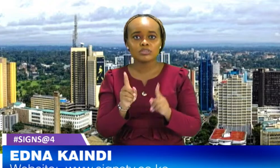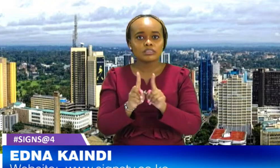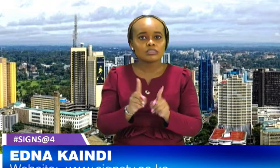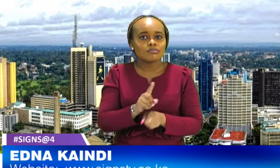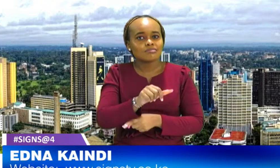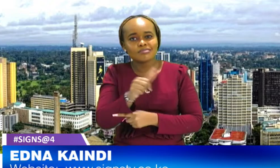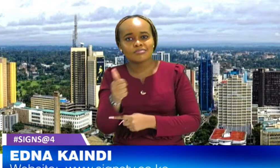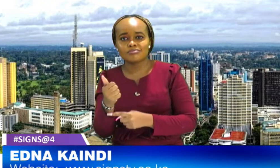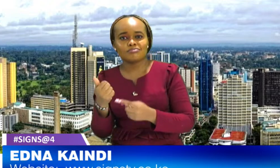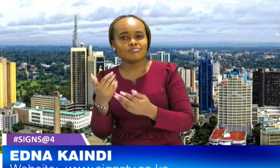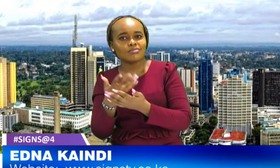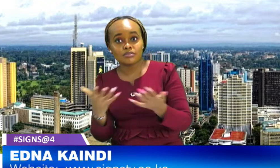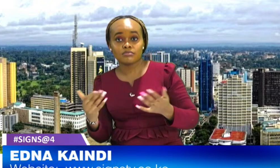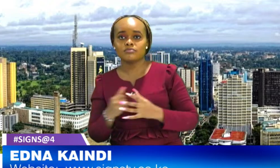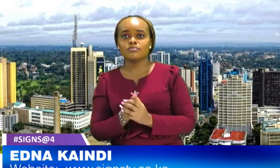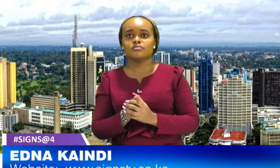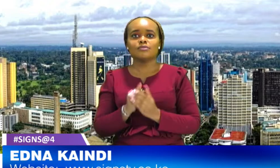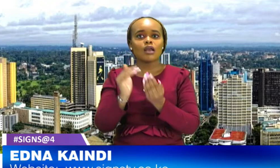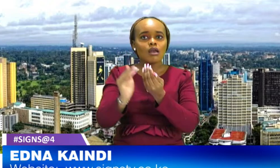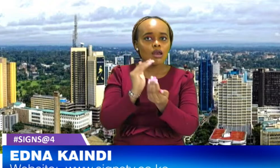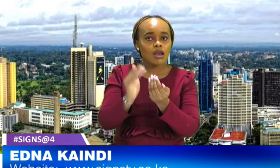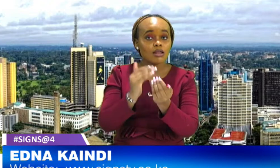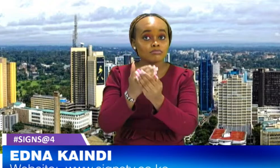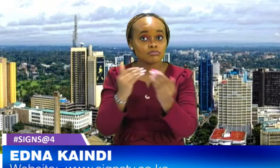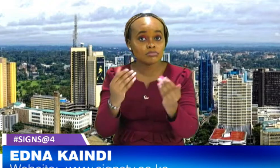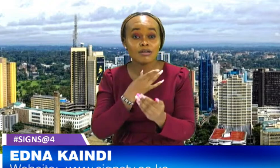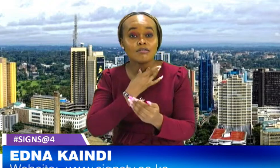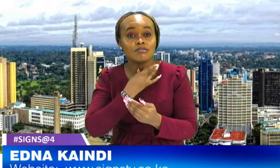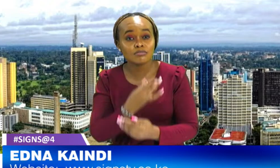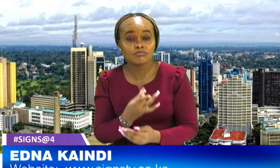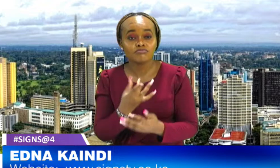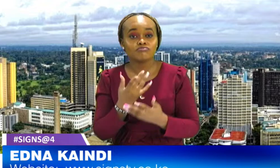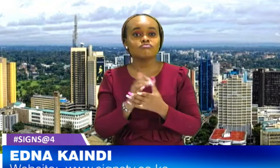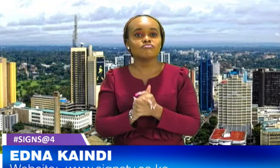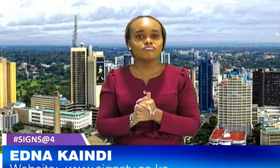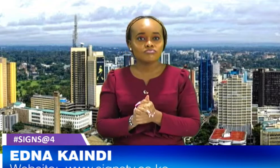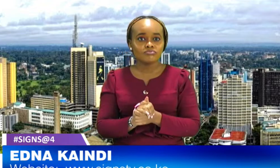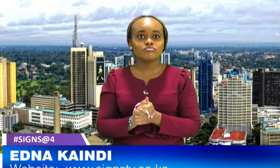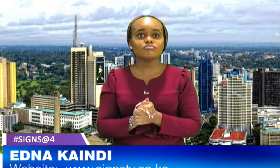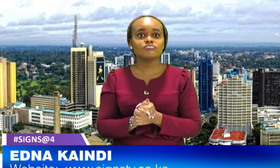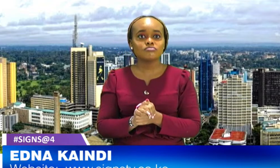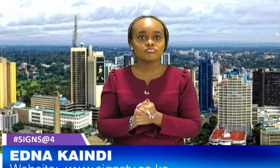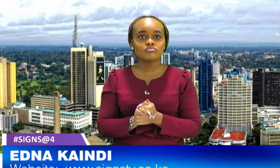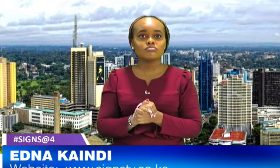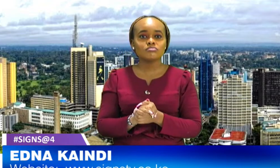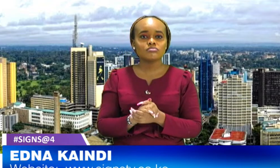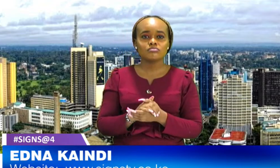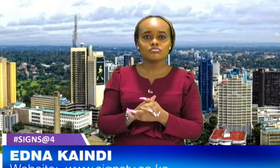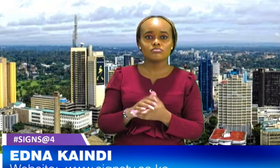including foodstuff and other humanitarian relief items like mattresses,